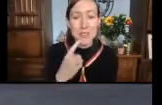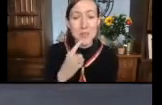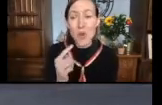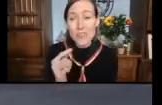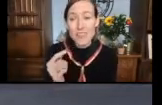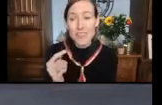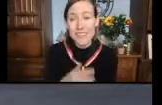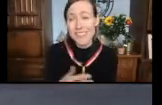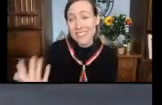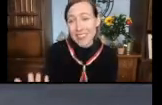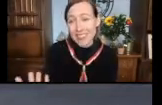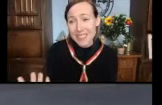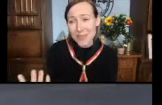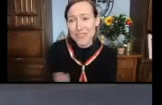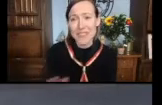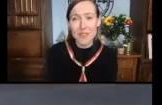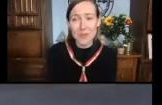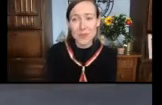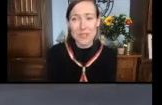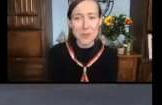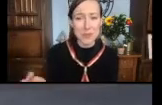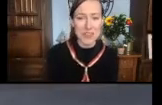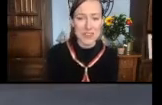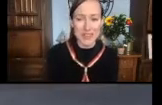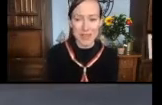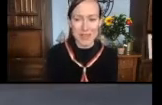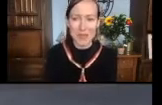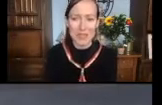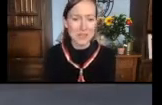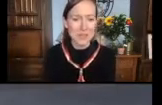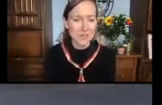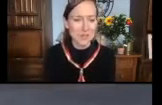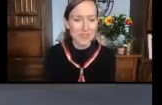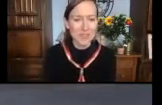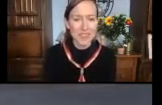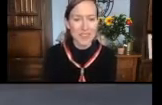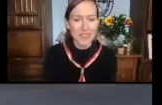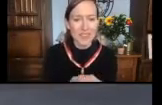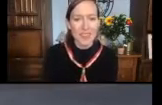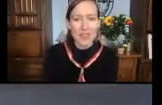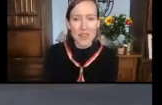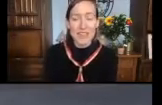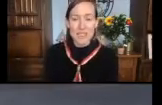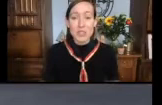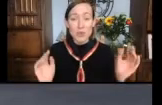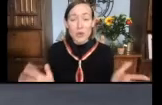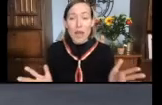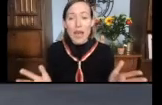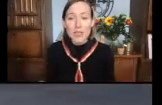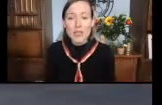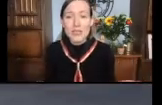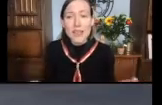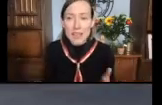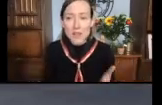means we all say things slightly different, even when we do speak the same language. All right, so